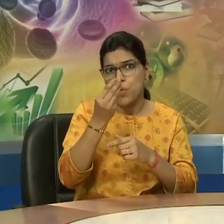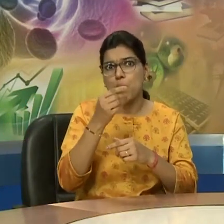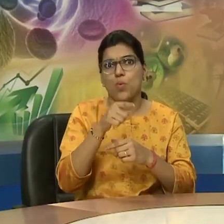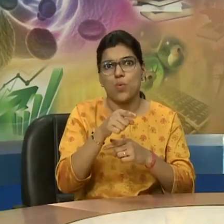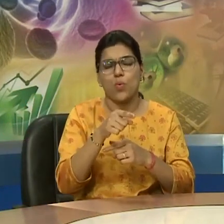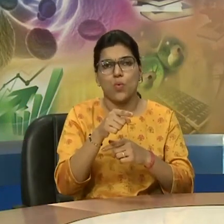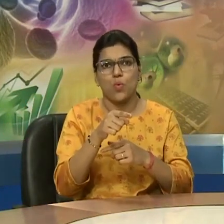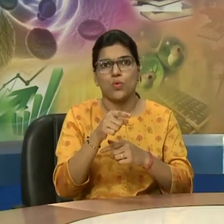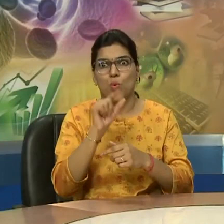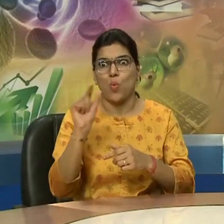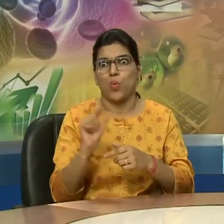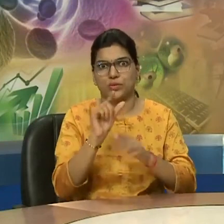courtyard.